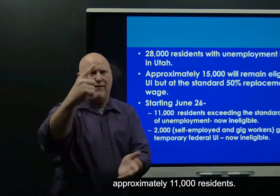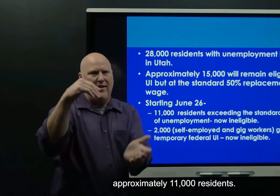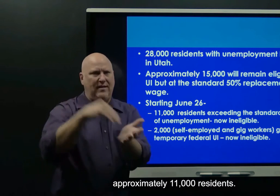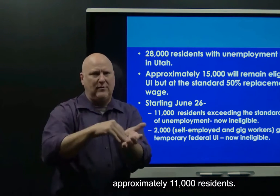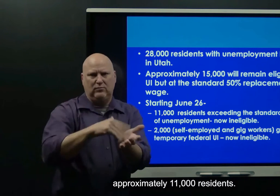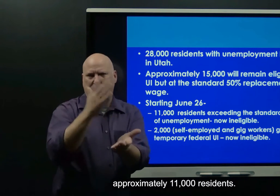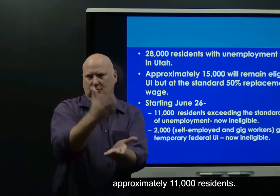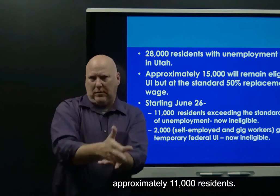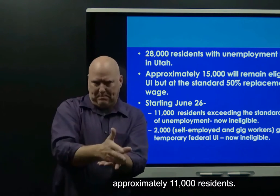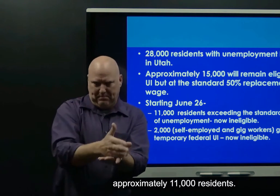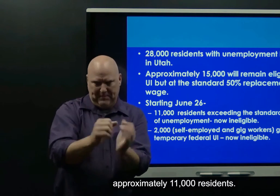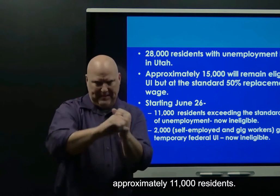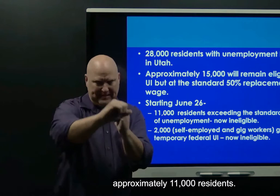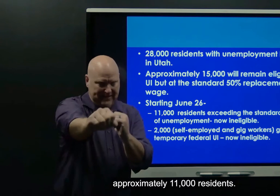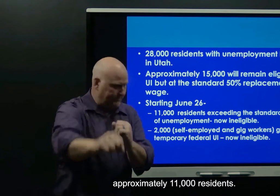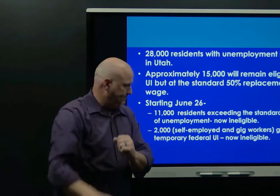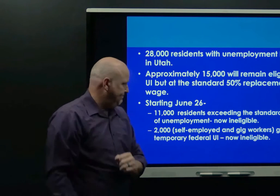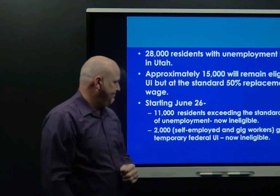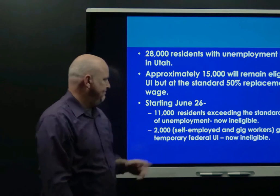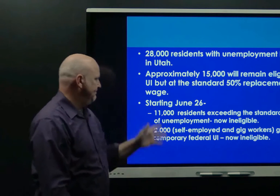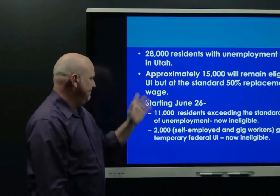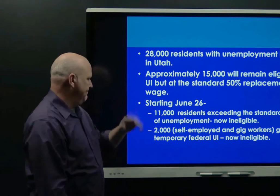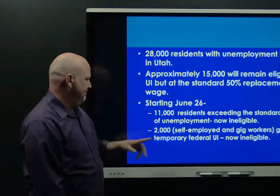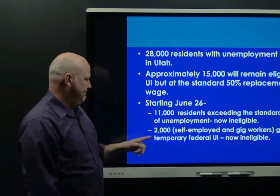approximately 11,000 residents.